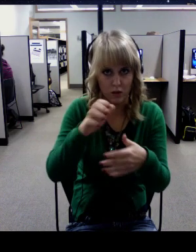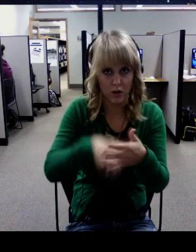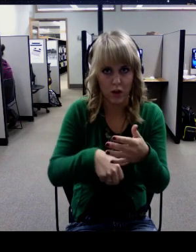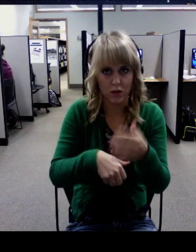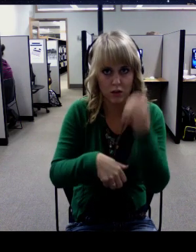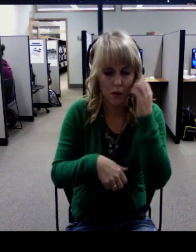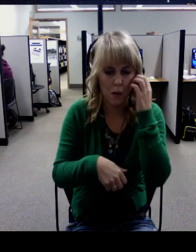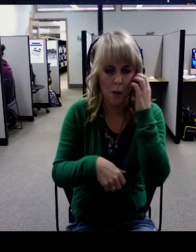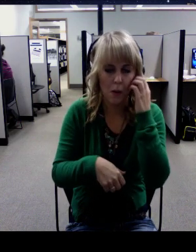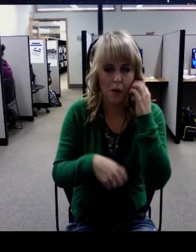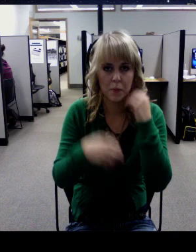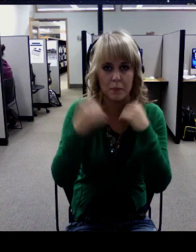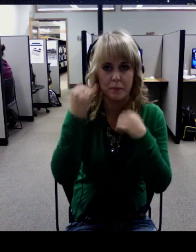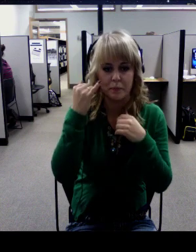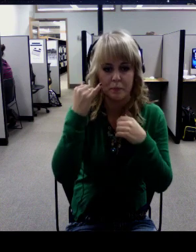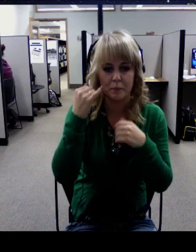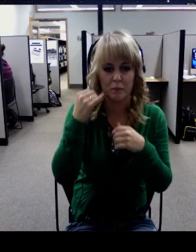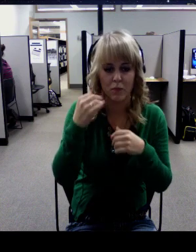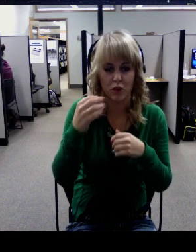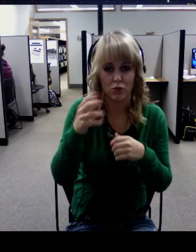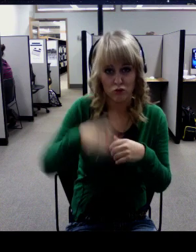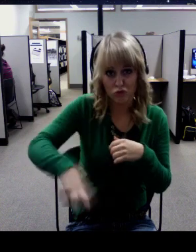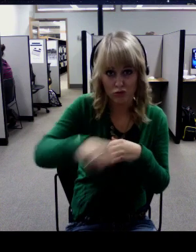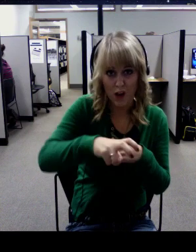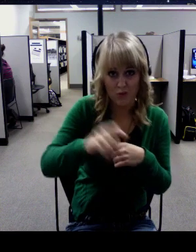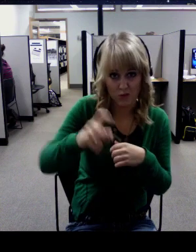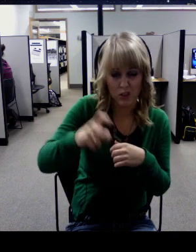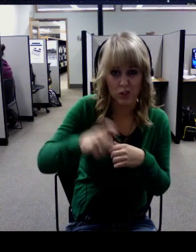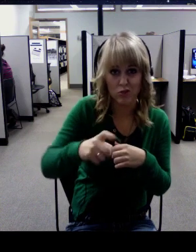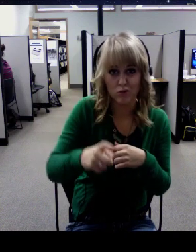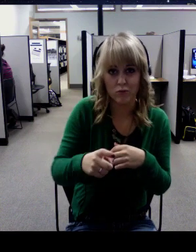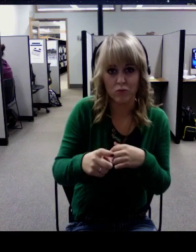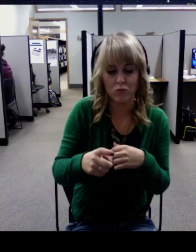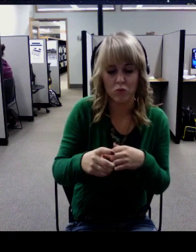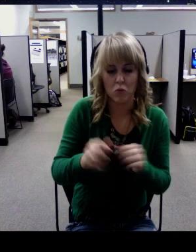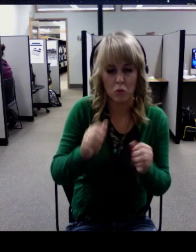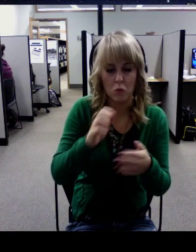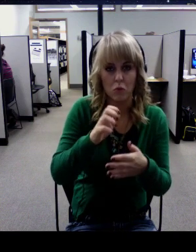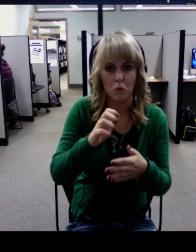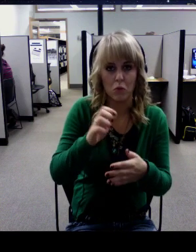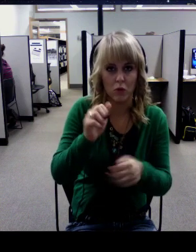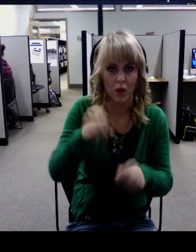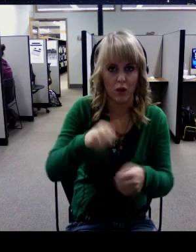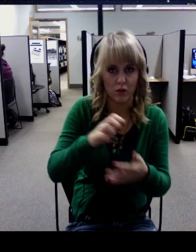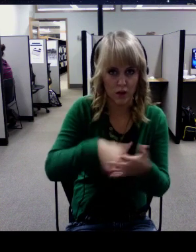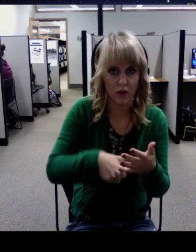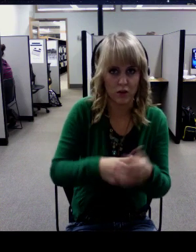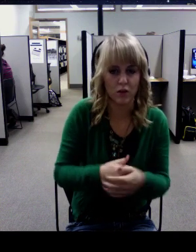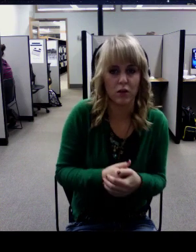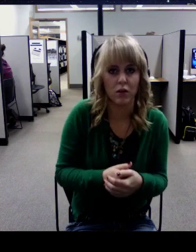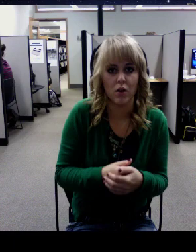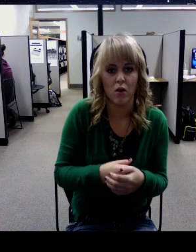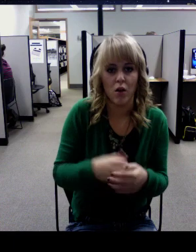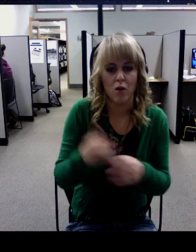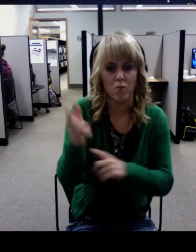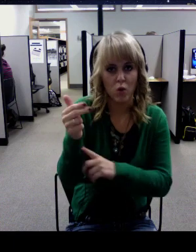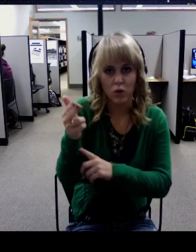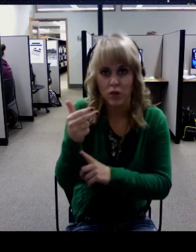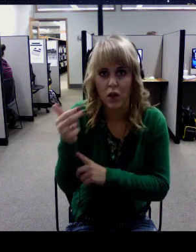travel to do courses or additional training, hotels and meals